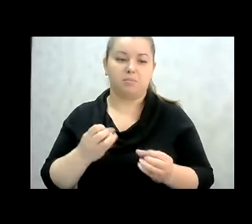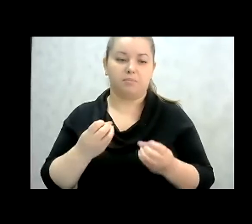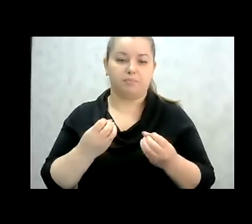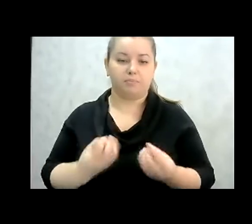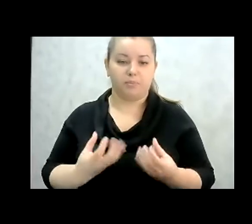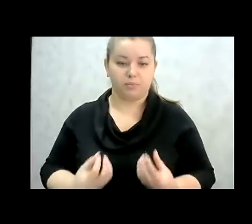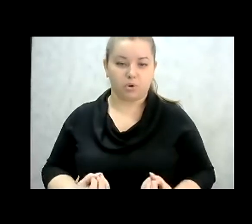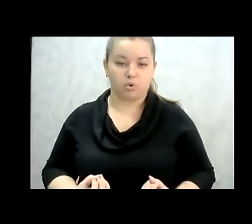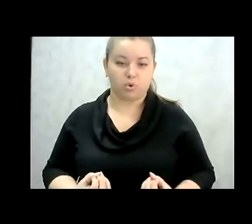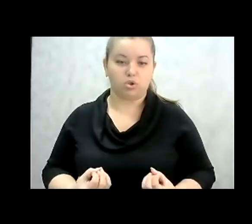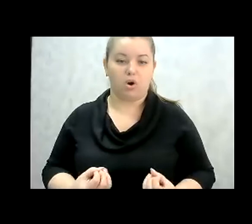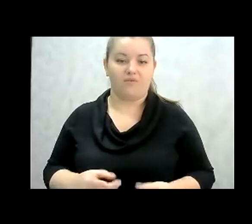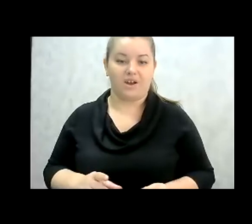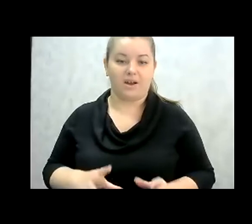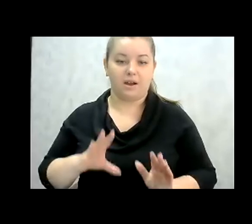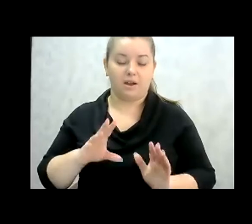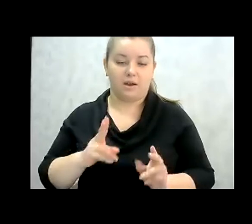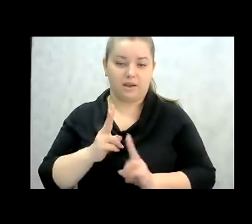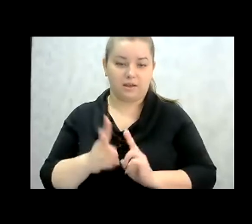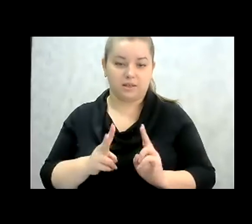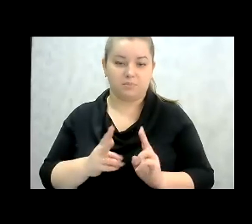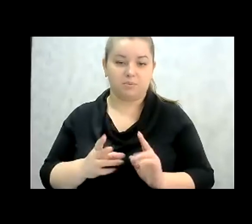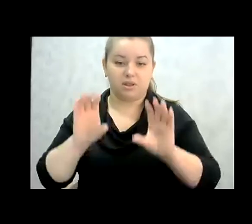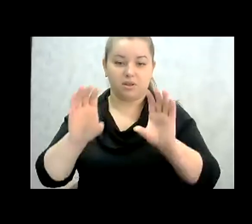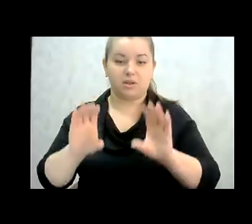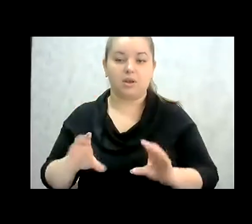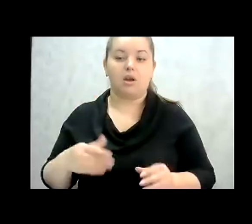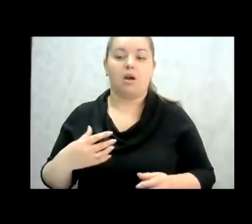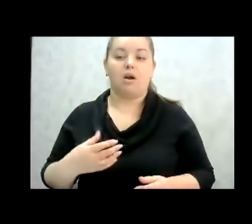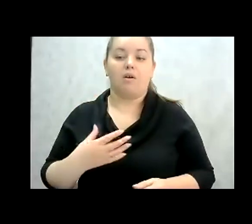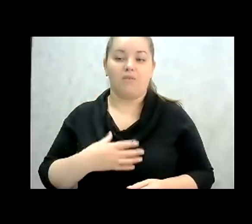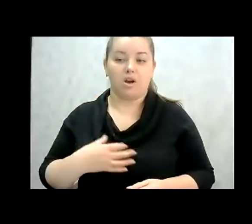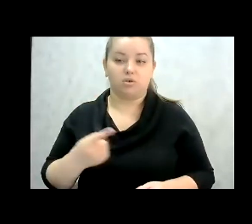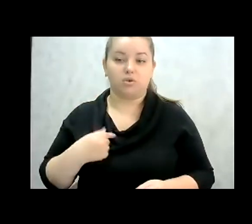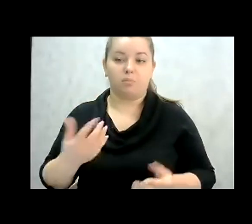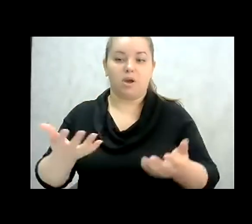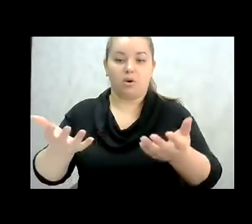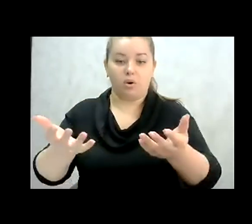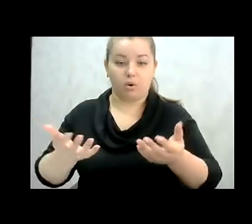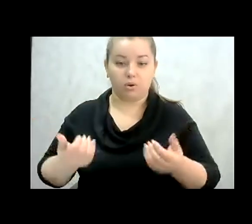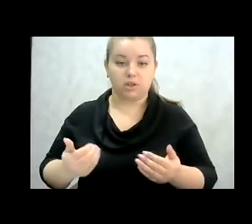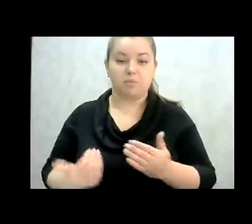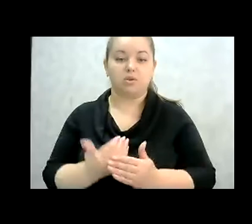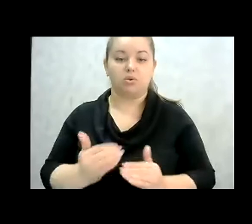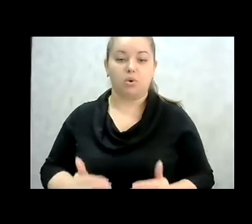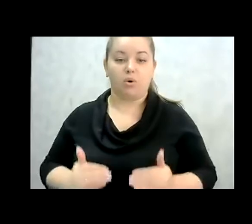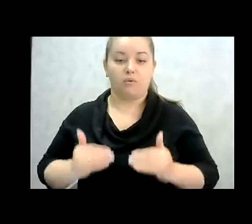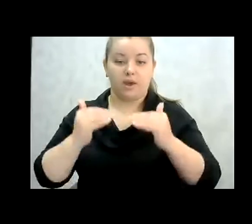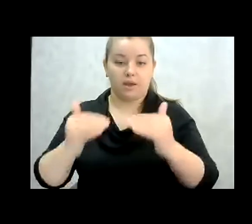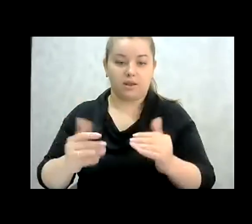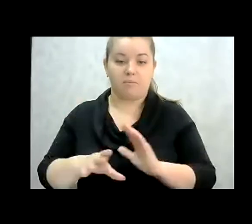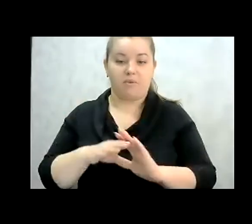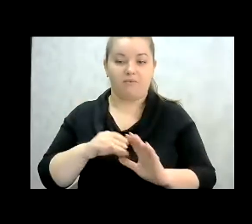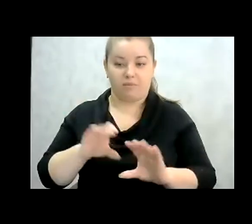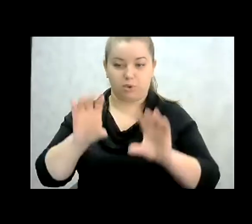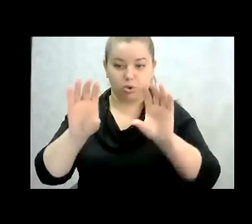just technical or narrowly targeted. It's important that we really arrive at a new